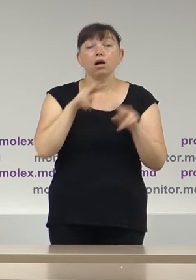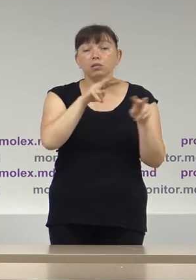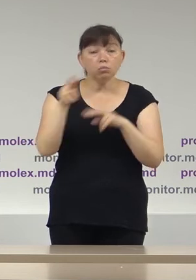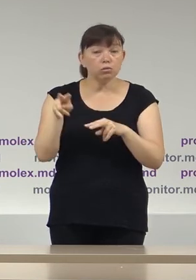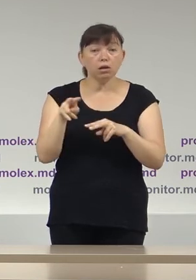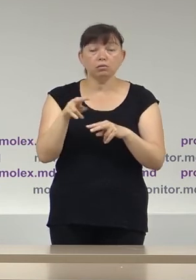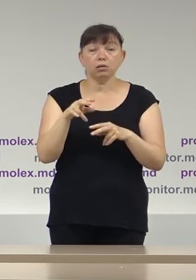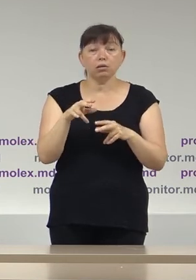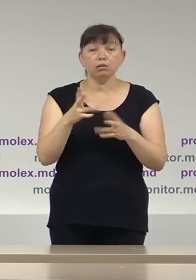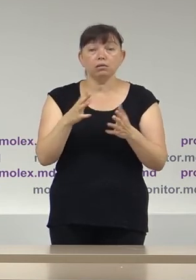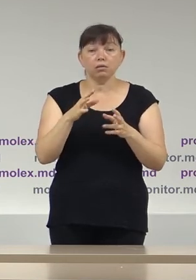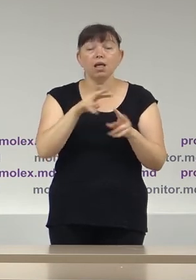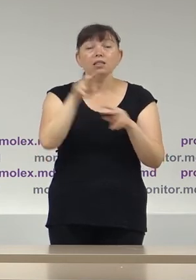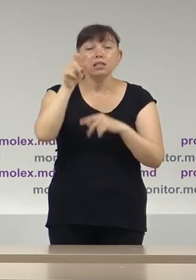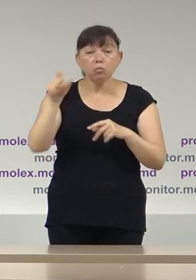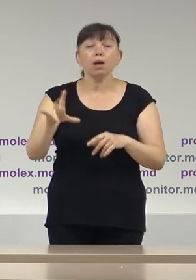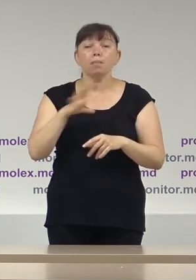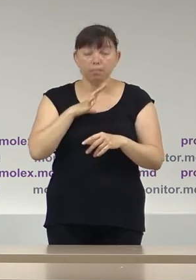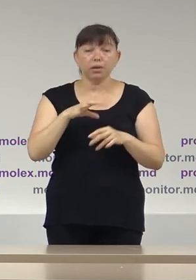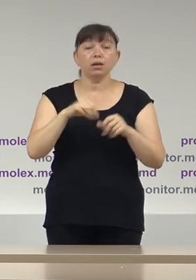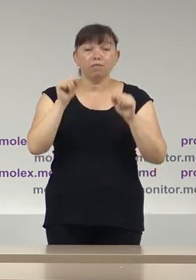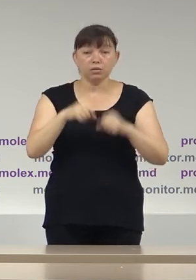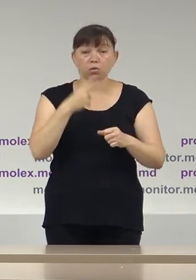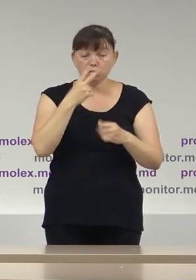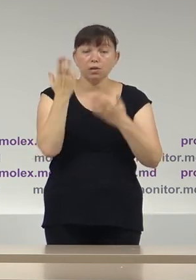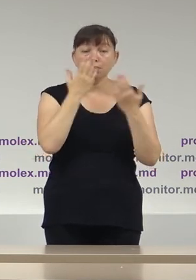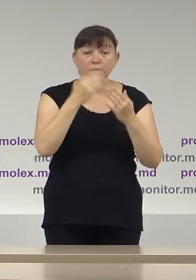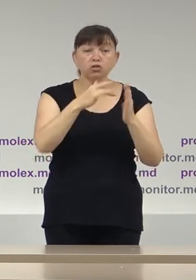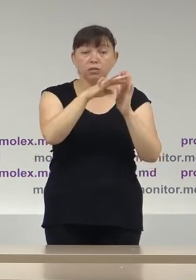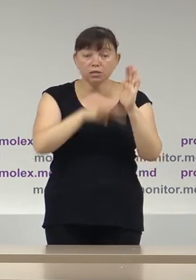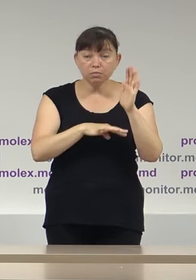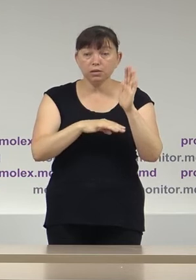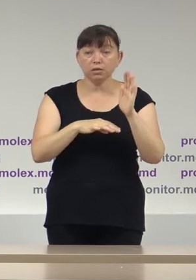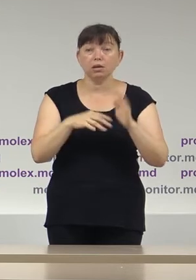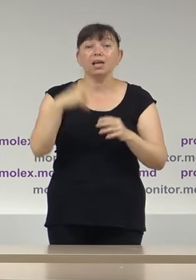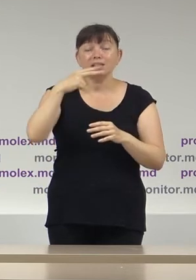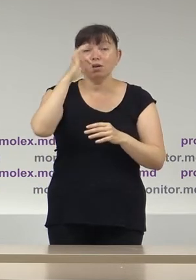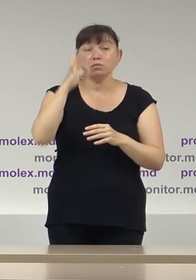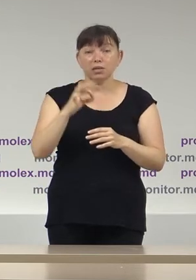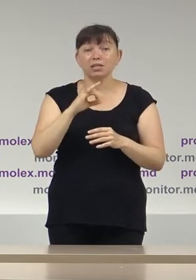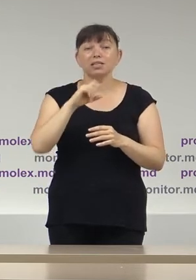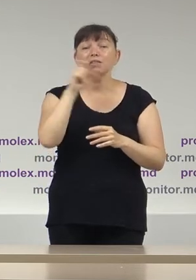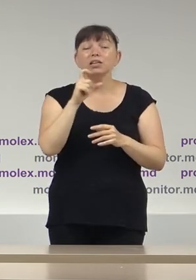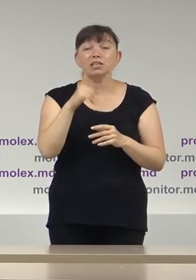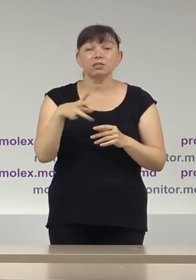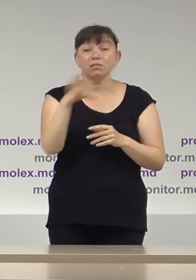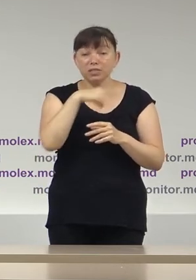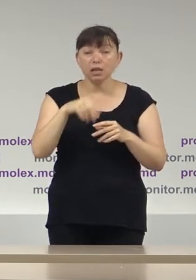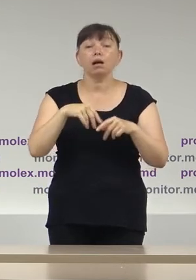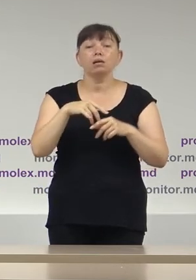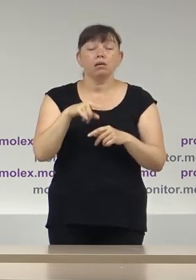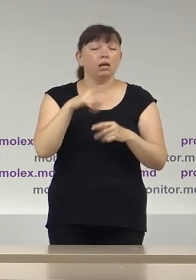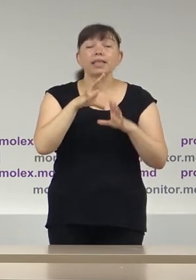80%, meaning 1,019 polling stations, the observers had access to electoral